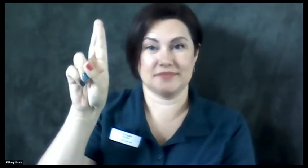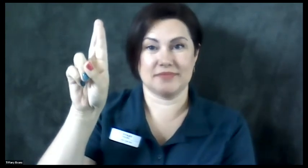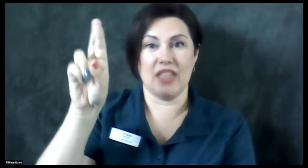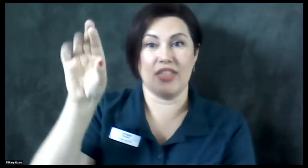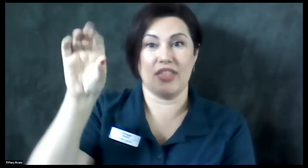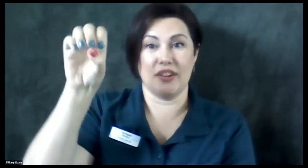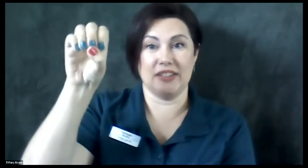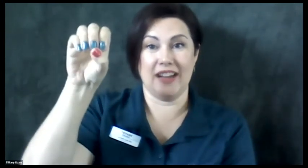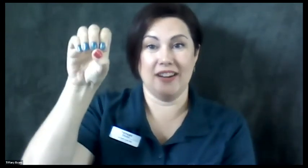third letter,